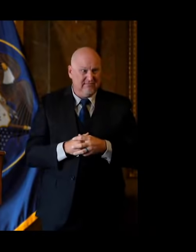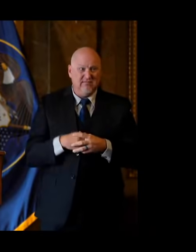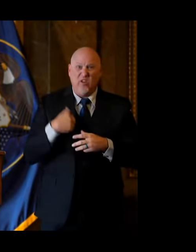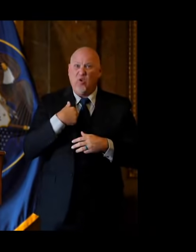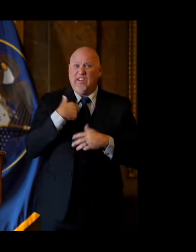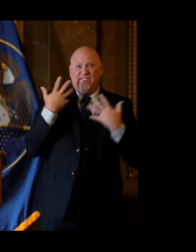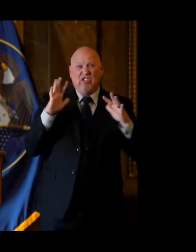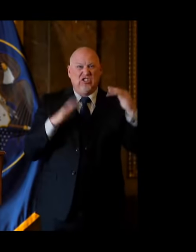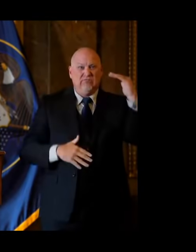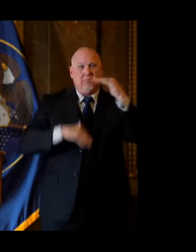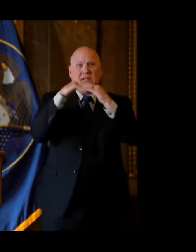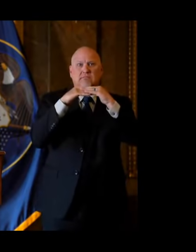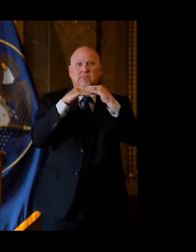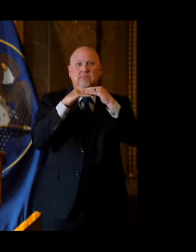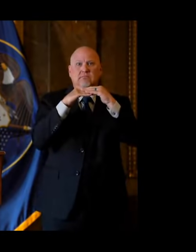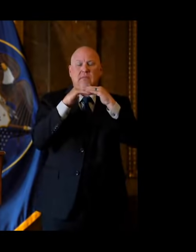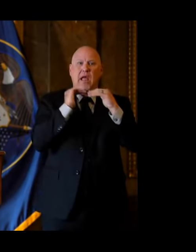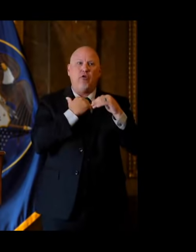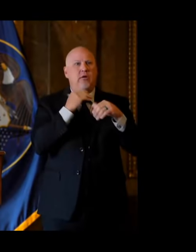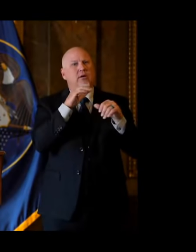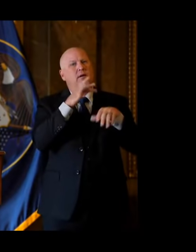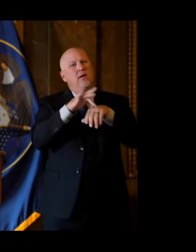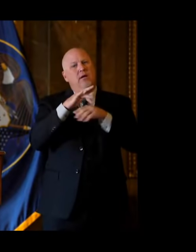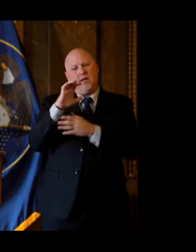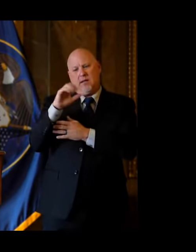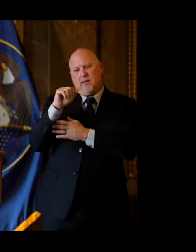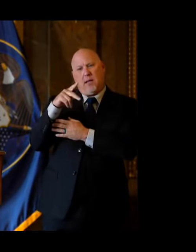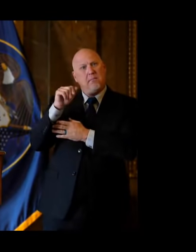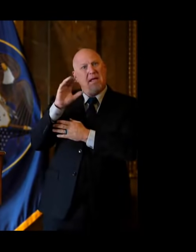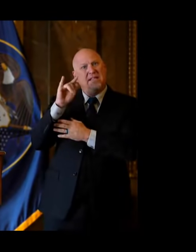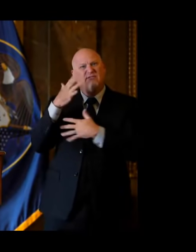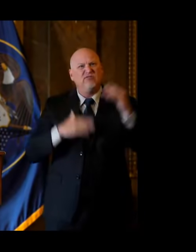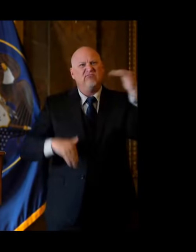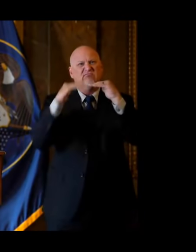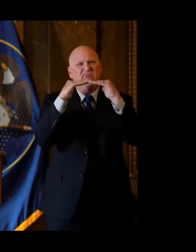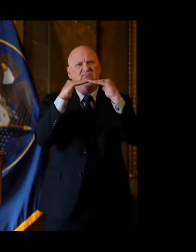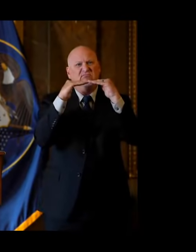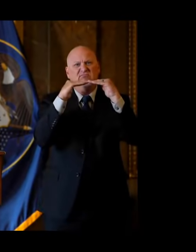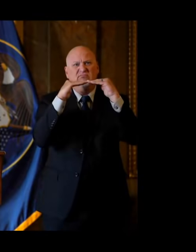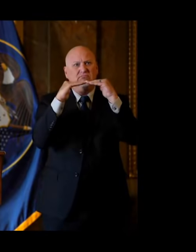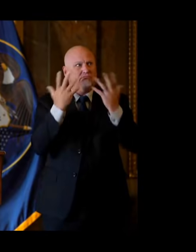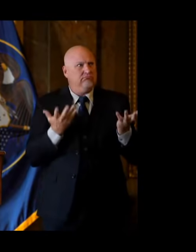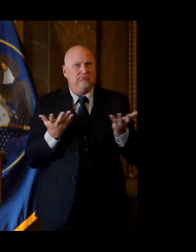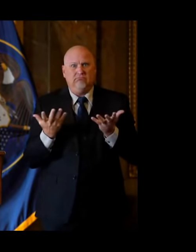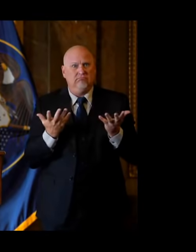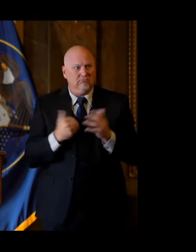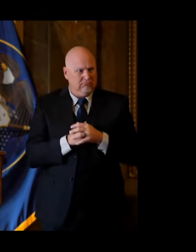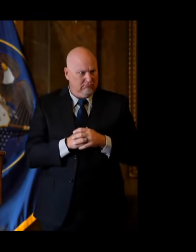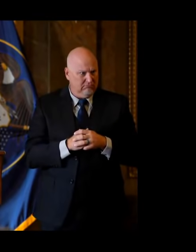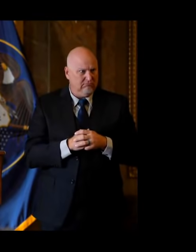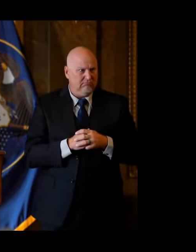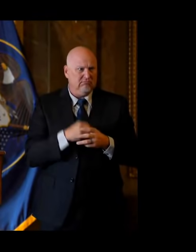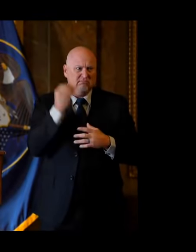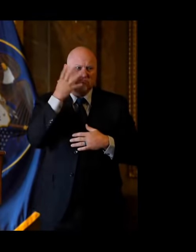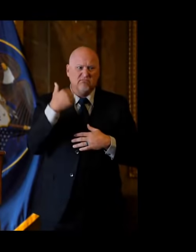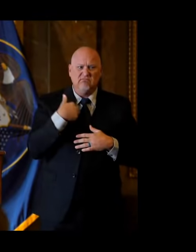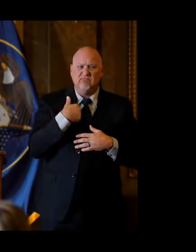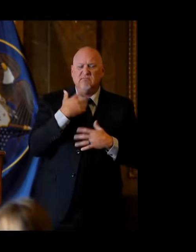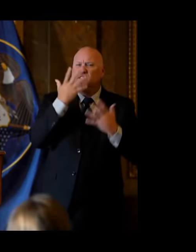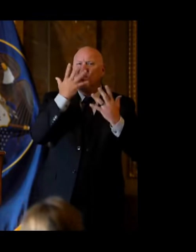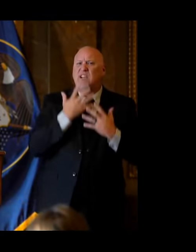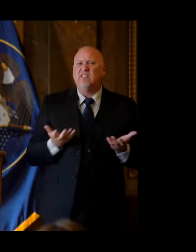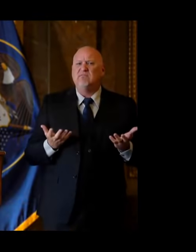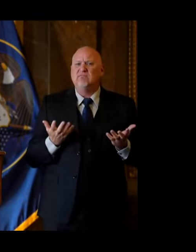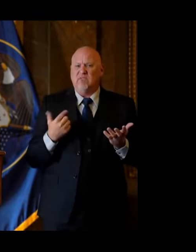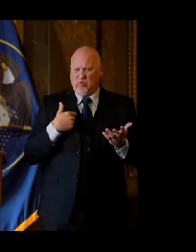Now, like all of you, we're sad that we're here. We're disappointed that we're here. We wished we